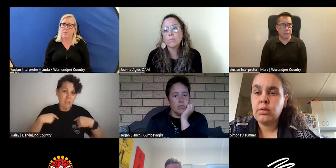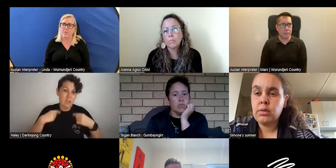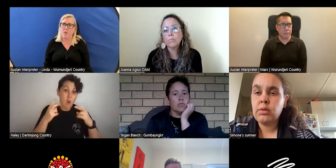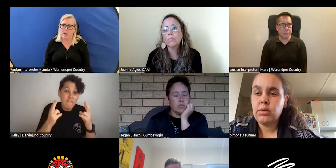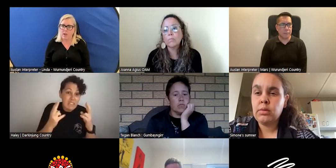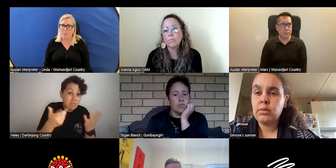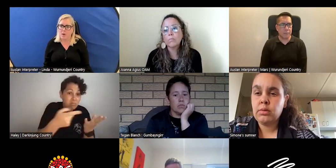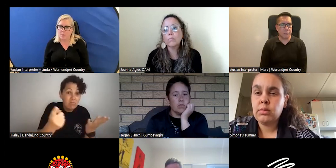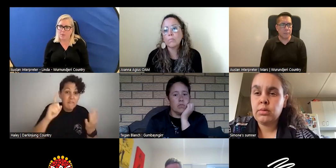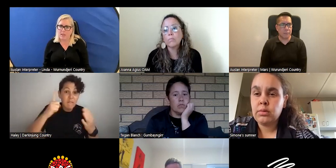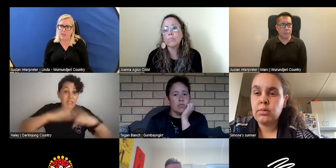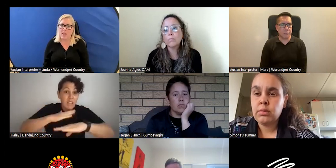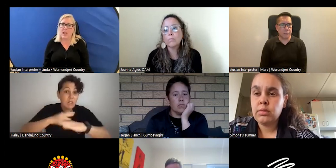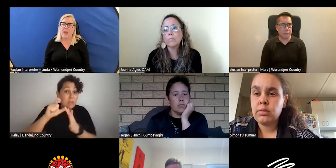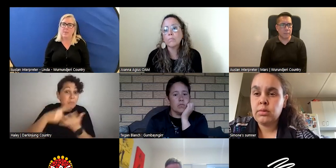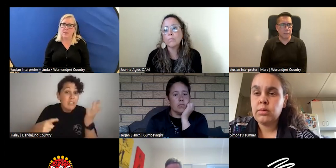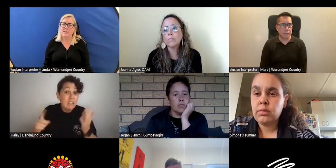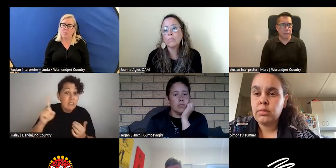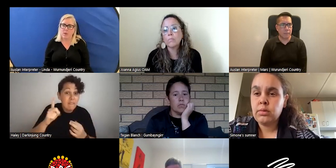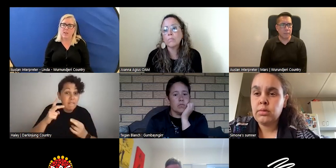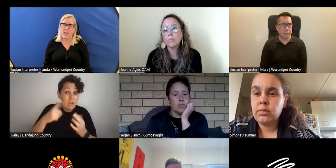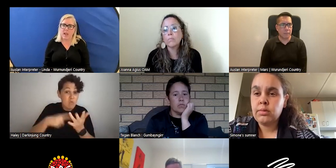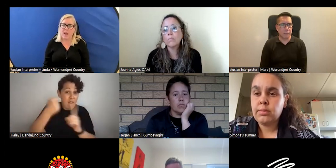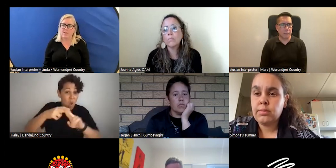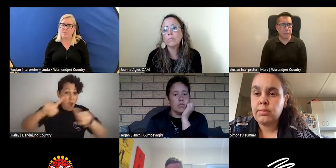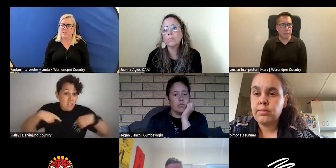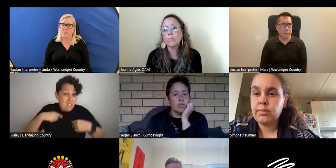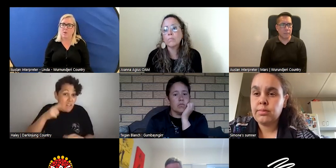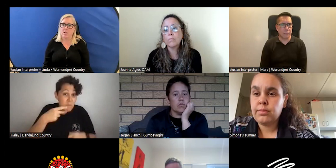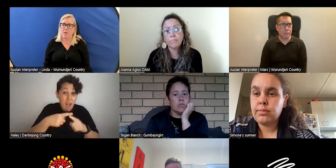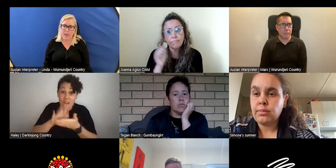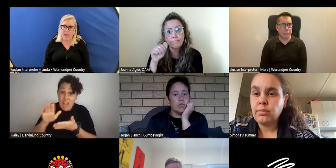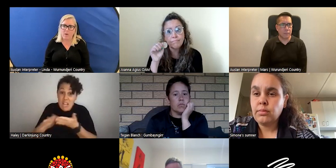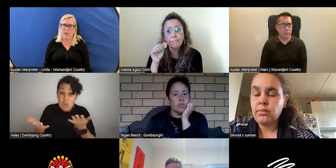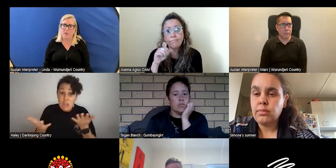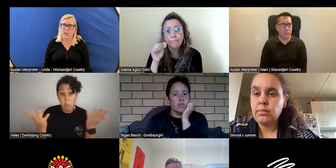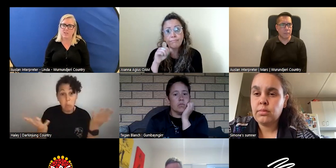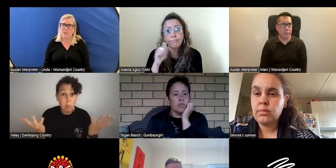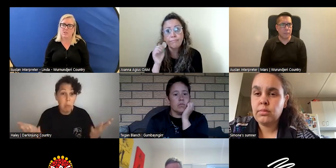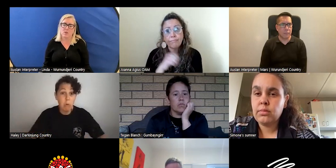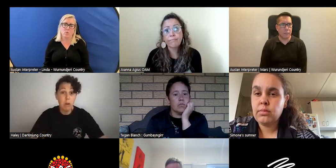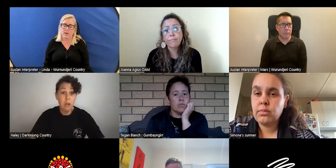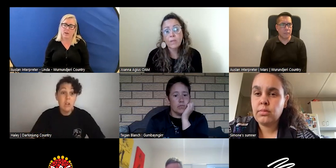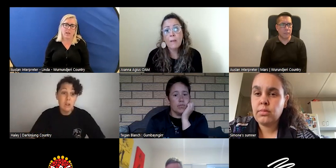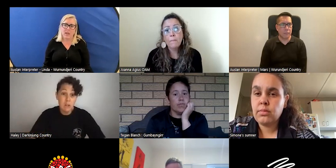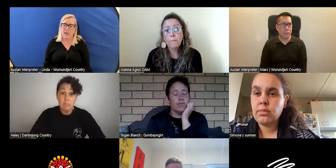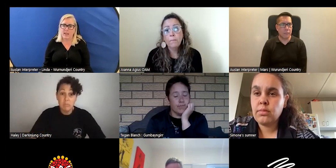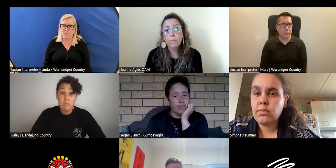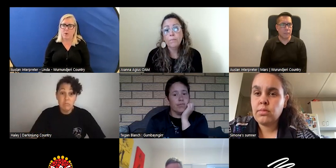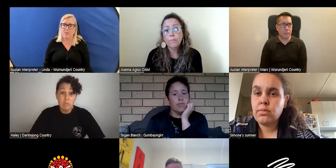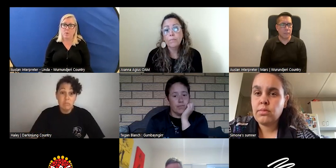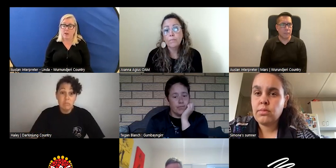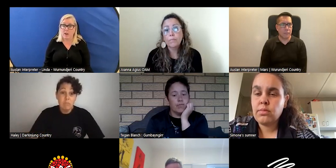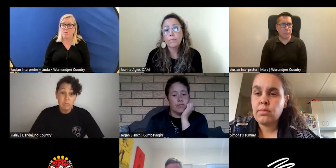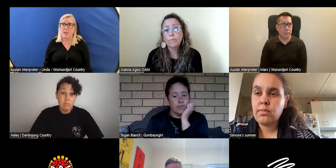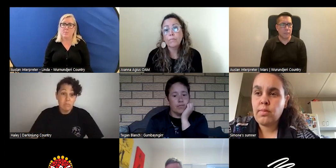now that we've got a monopoly, it means that we have much more power in relation to what is